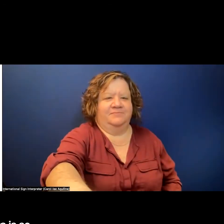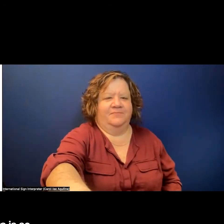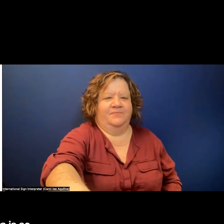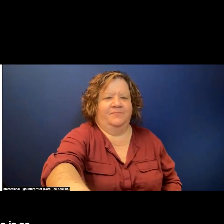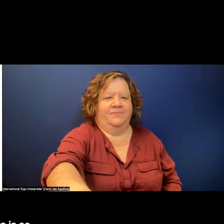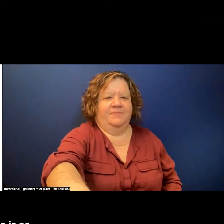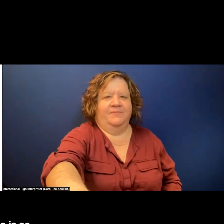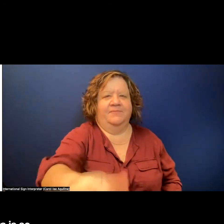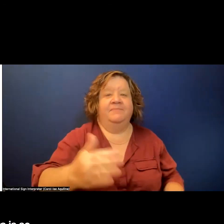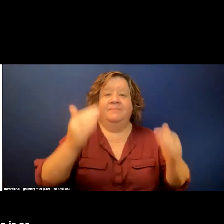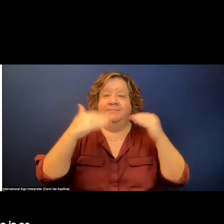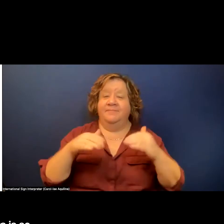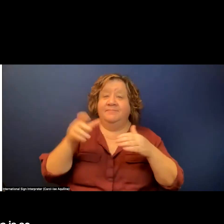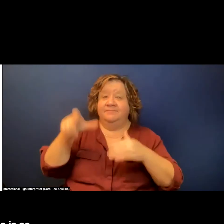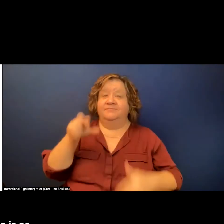is